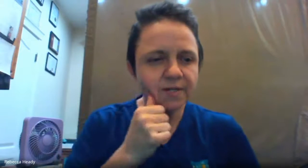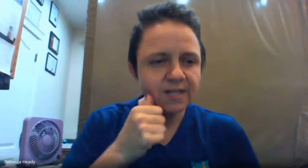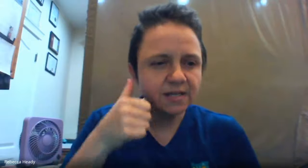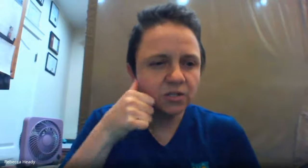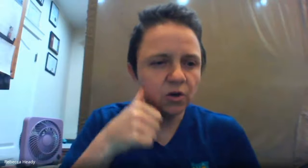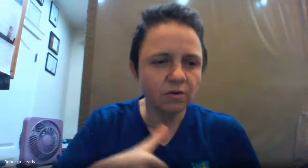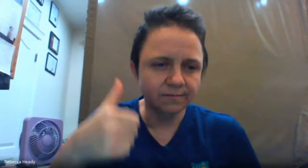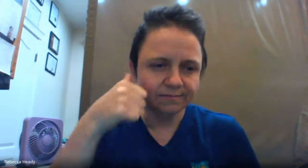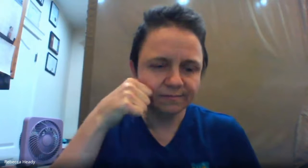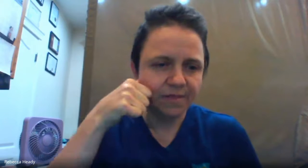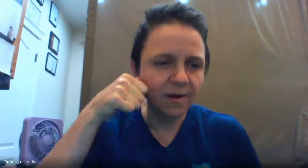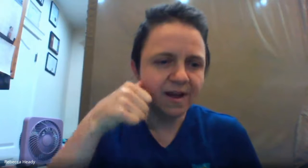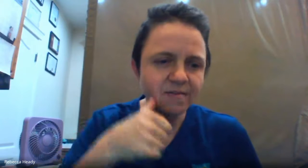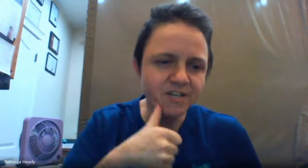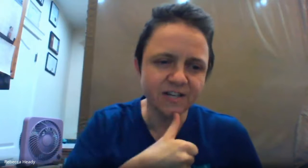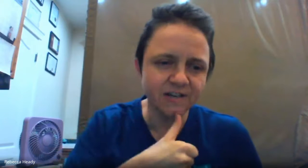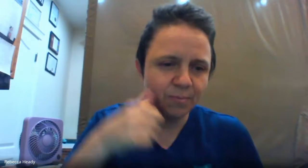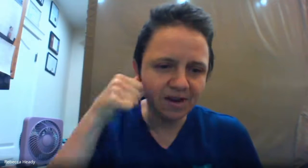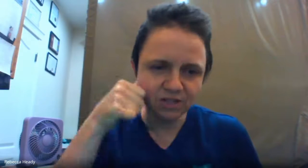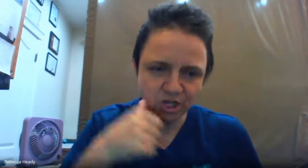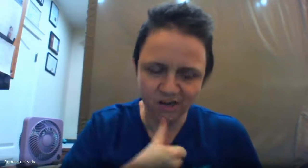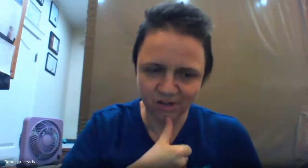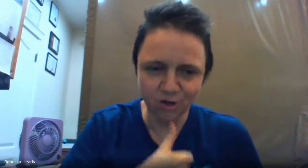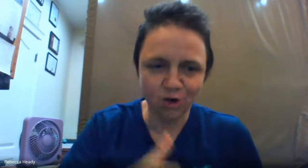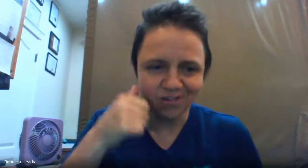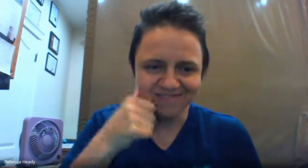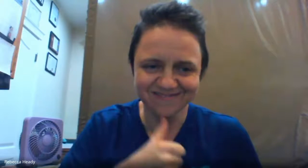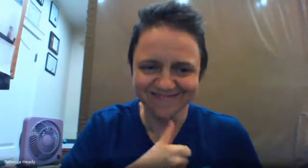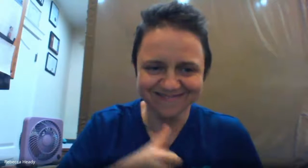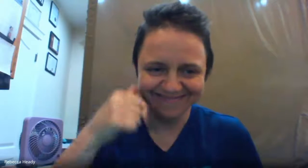girl. Thumb down the chin, bonnet string, girl.